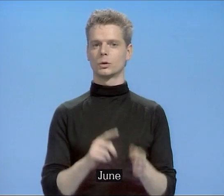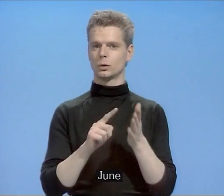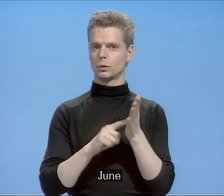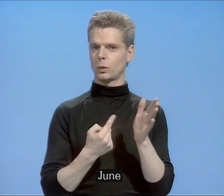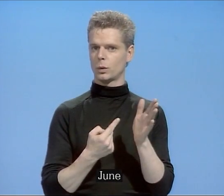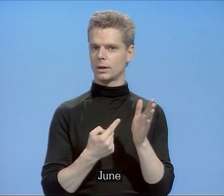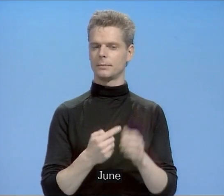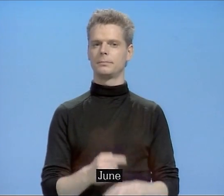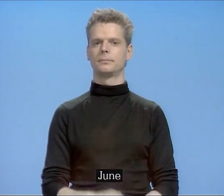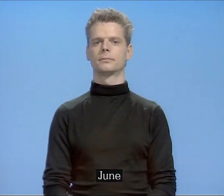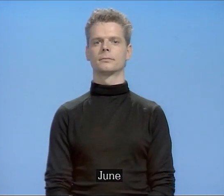June,